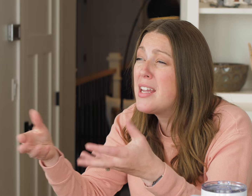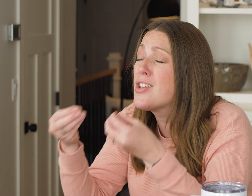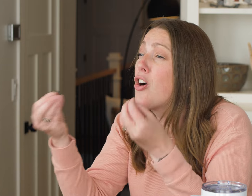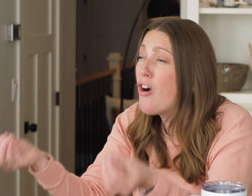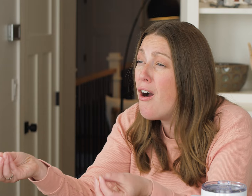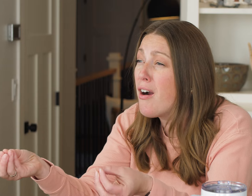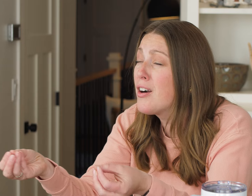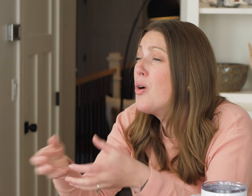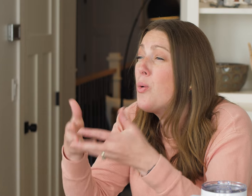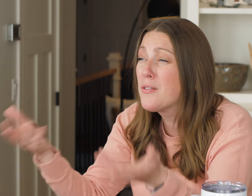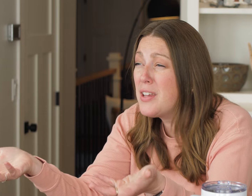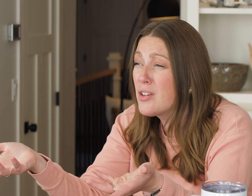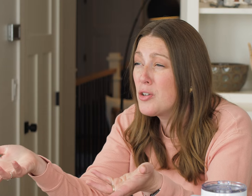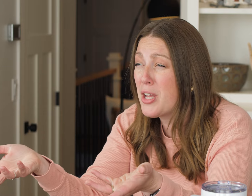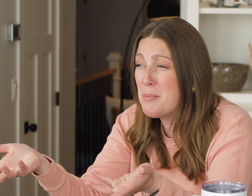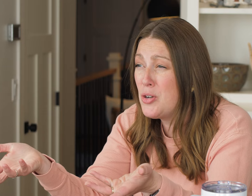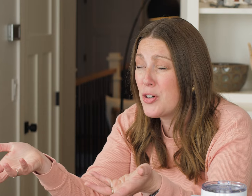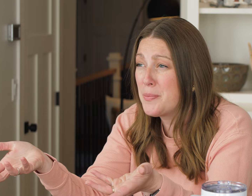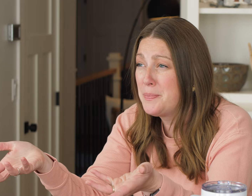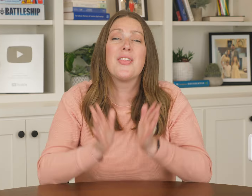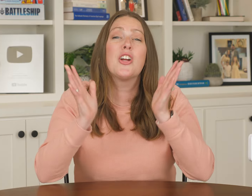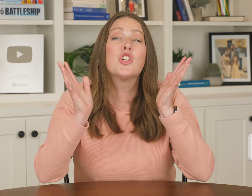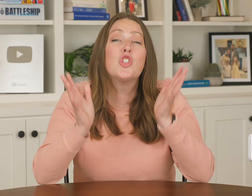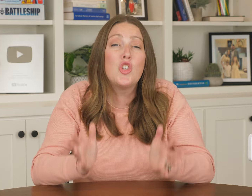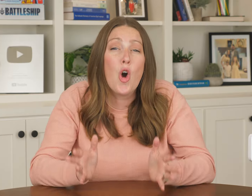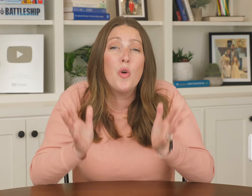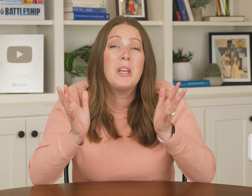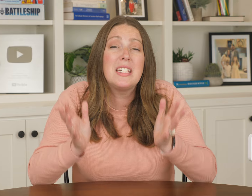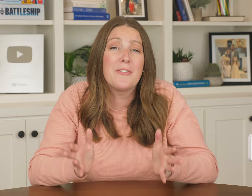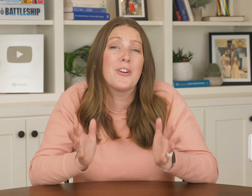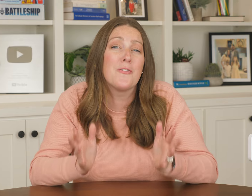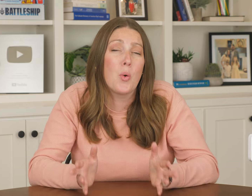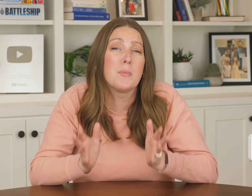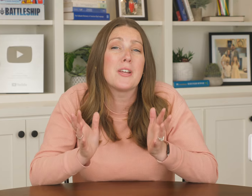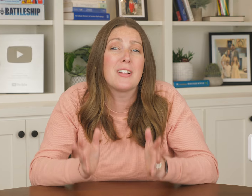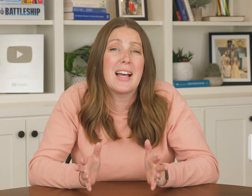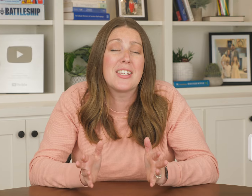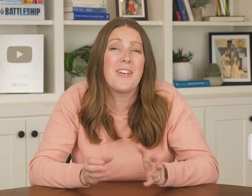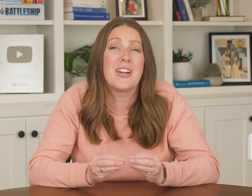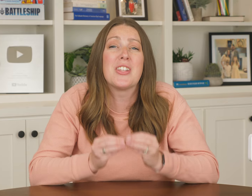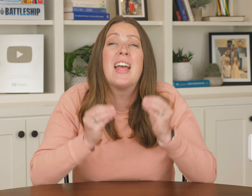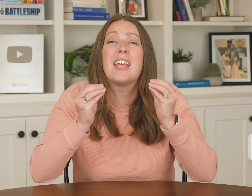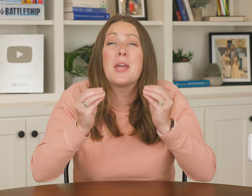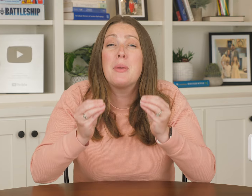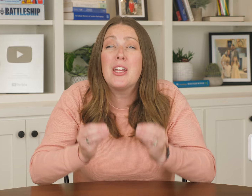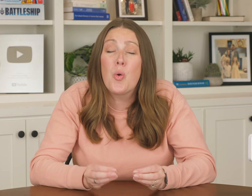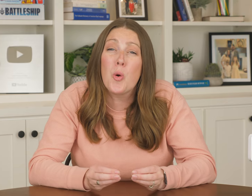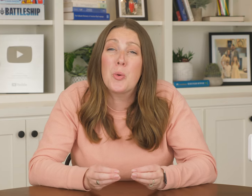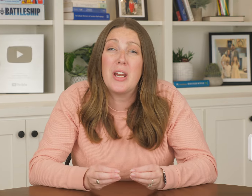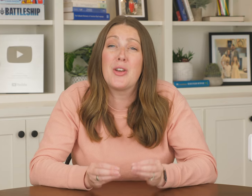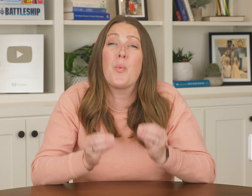a car or a vehicle can maneuver. There are so many different forms of classifiers that can be incorporated